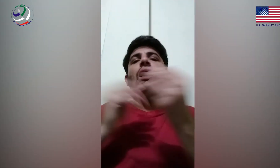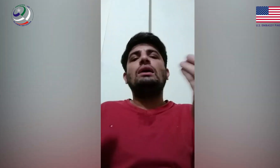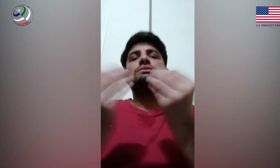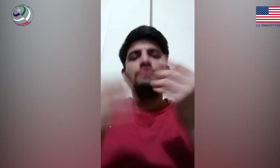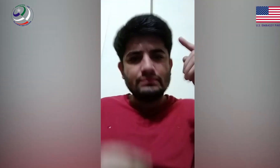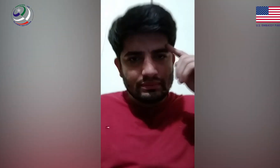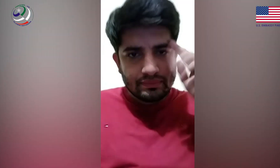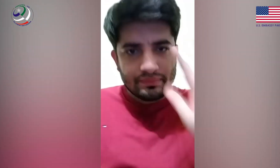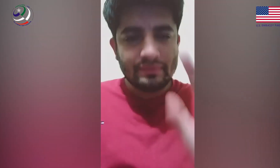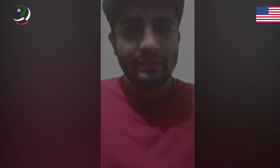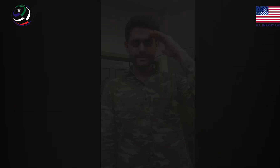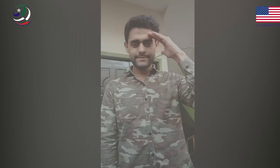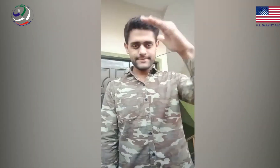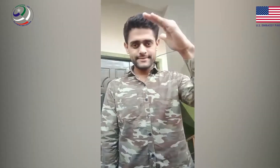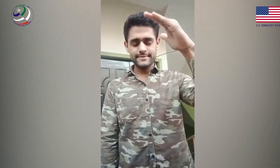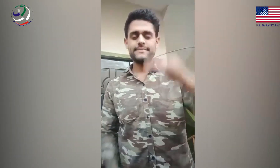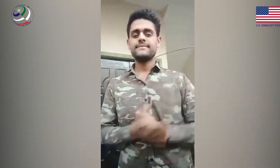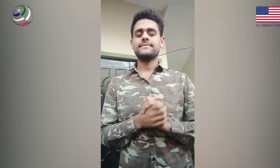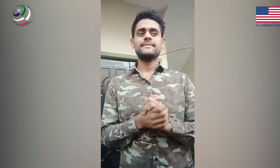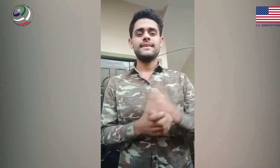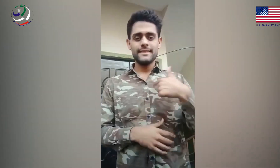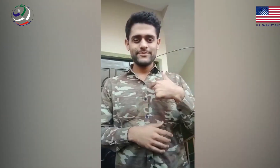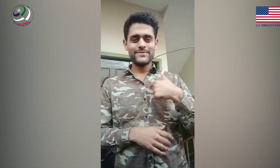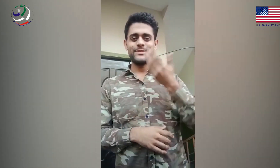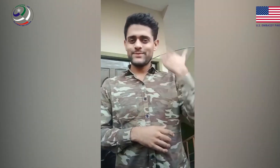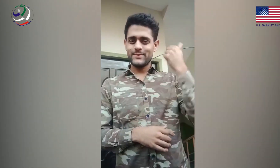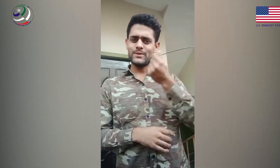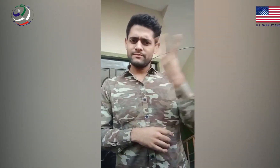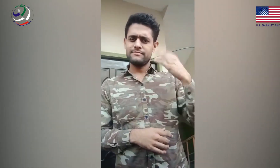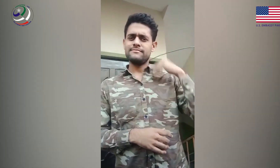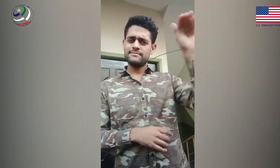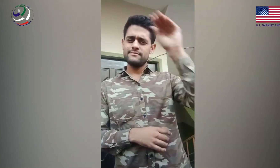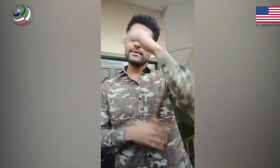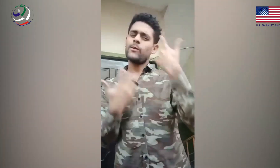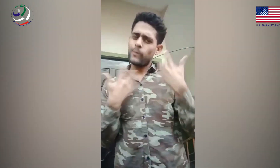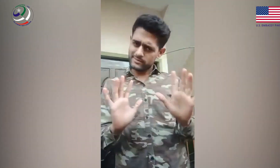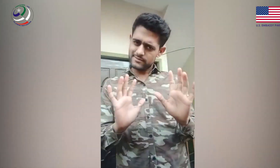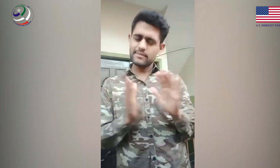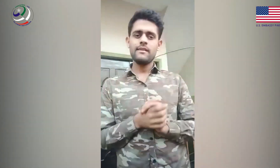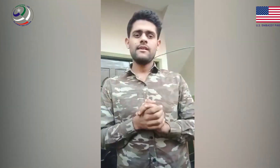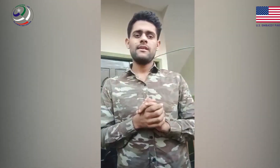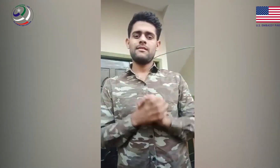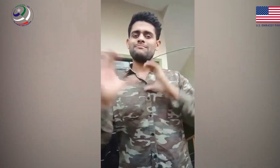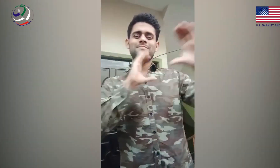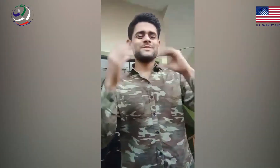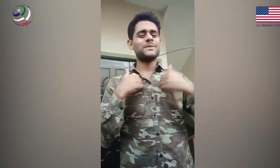easy for everyone. Hello everyone. Whenever I visit the doctor, I never try to say anything.